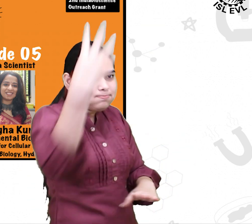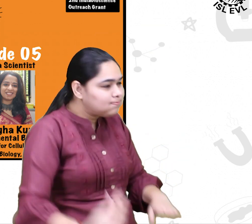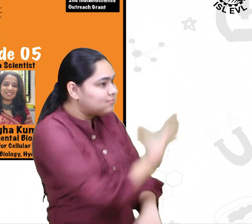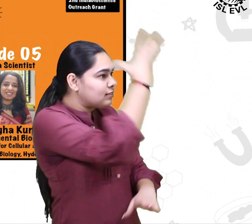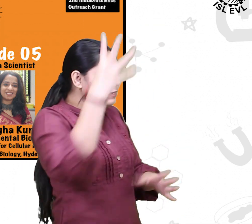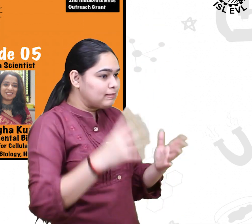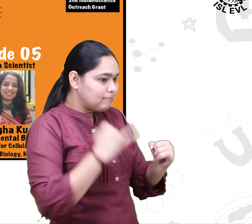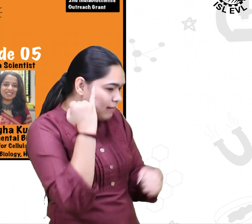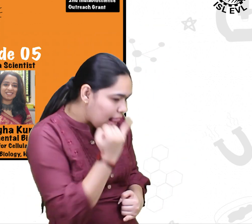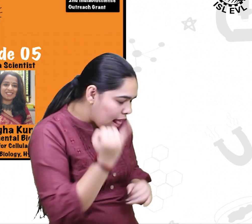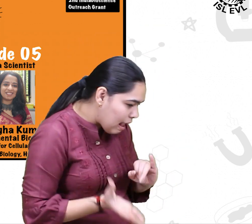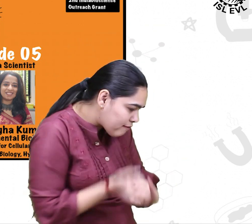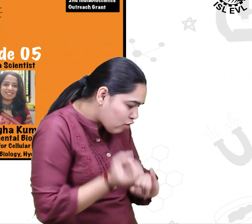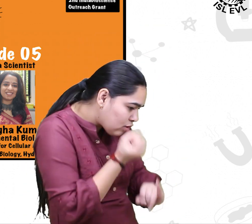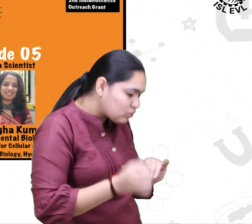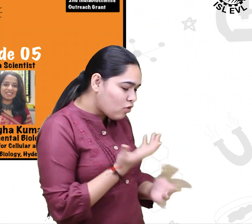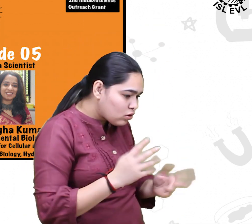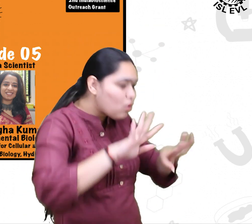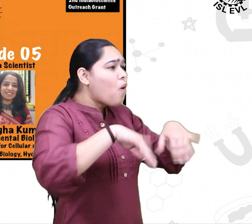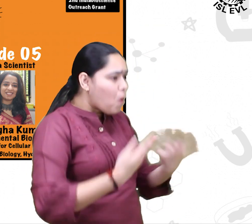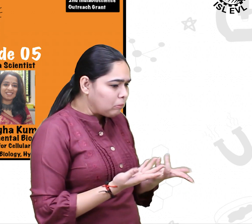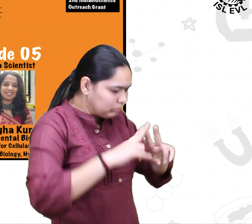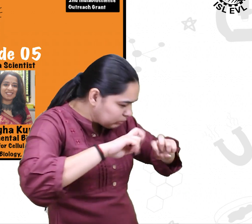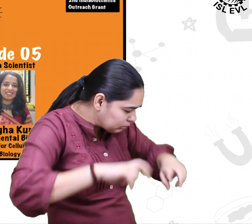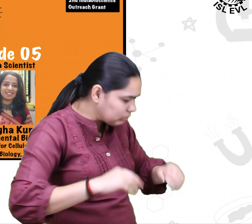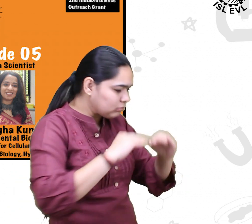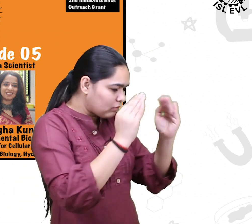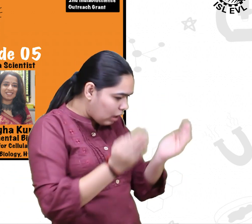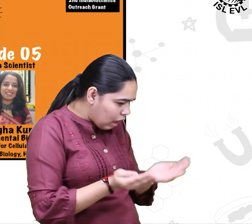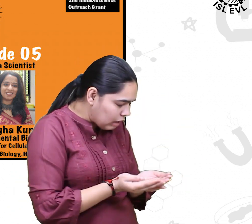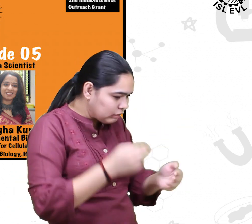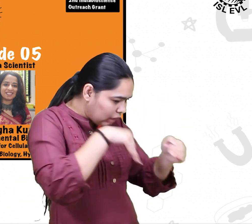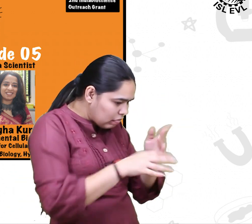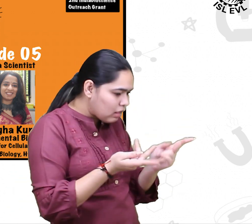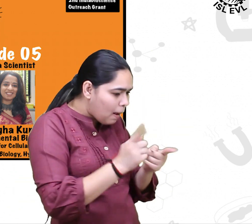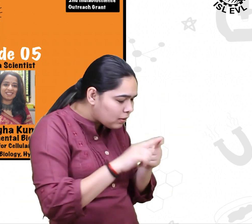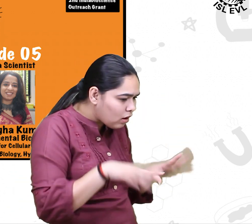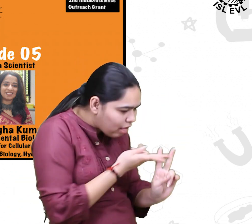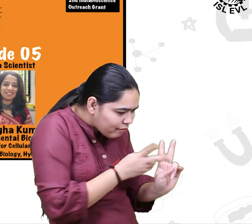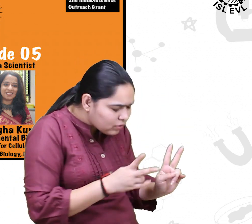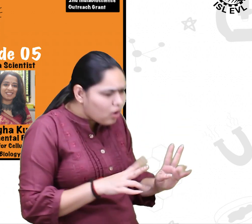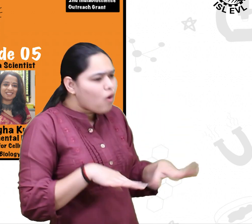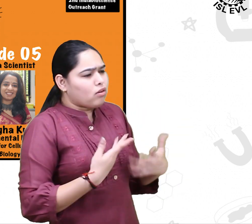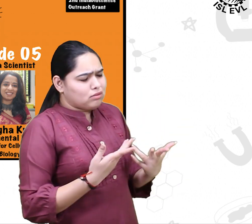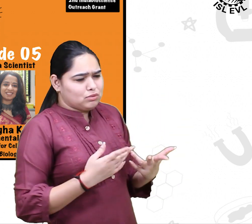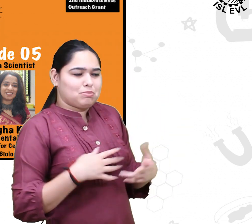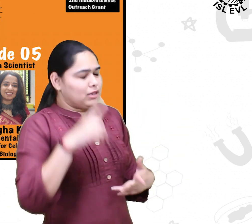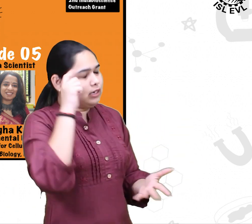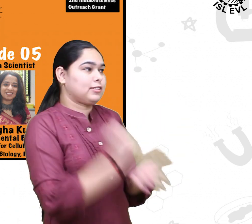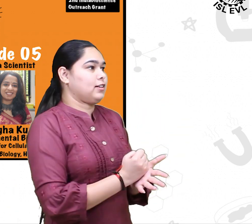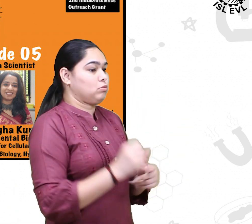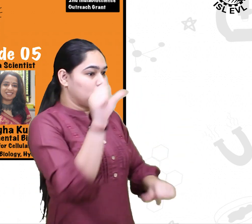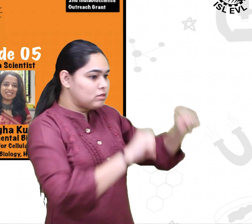look at embryos, to study, to do any kind of experimentation or ask questions that I'm interested